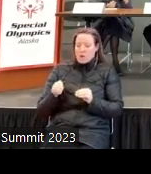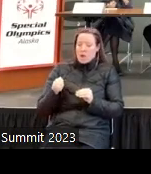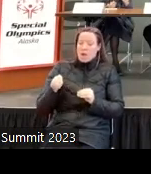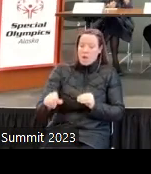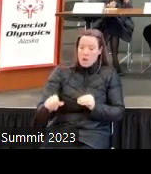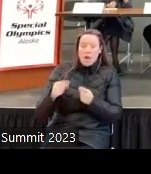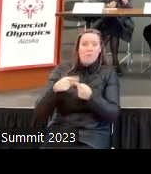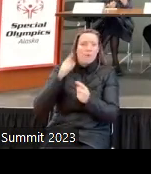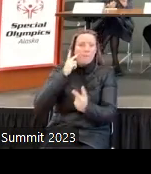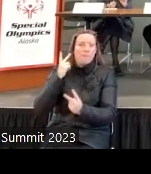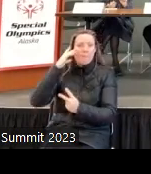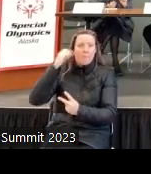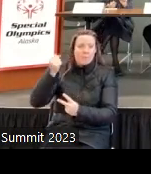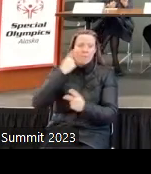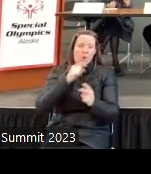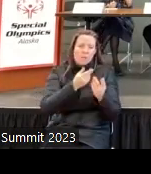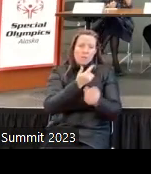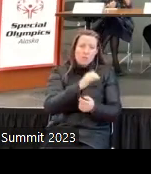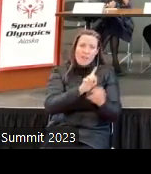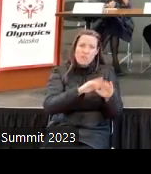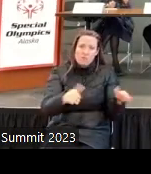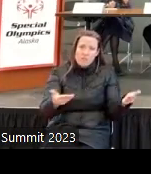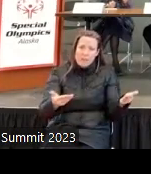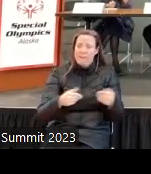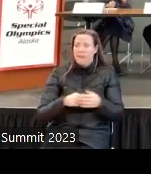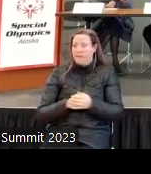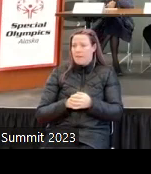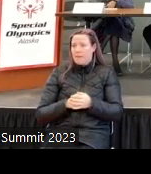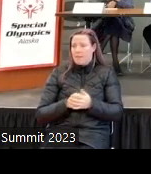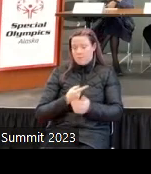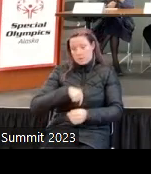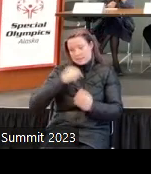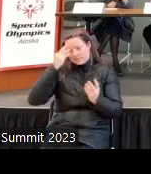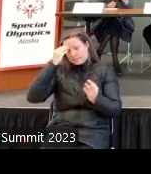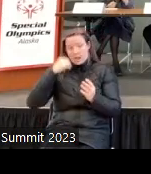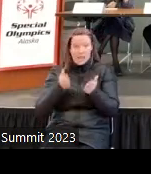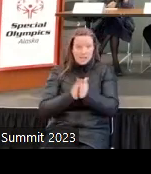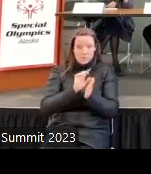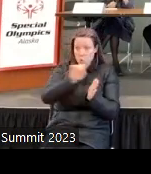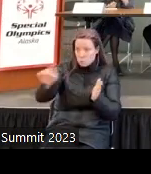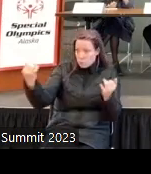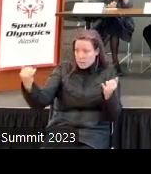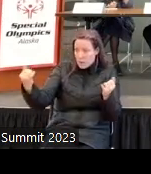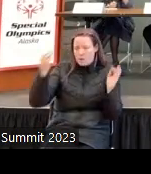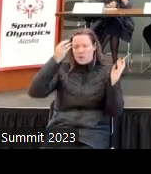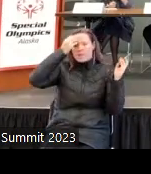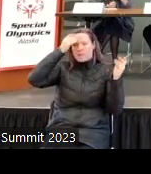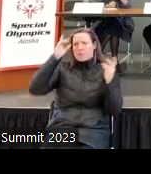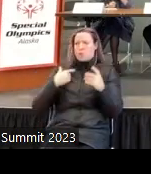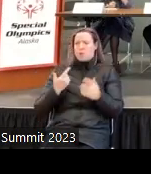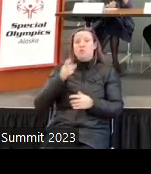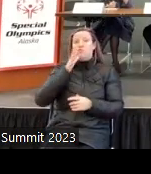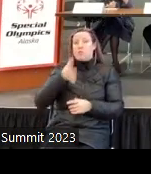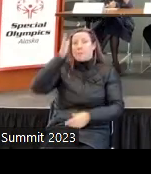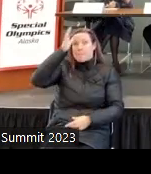building memories for grandchildren. And when you think about it, and I ask each one of you in the room, when you think about your